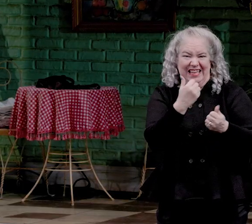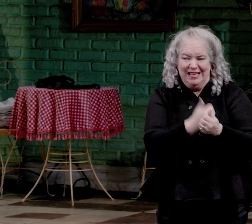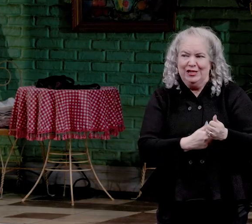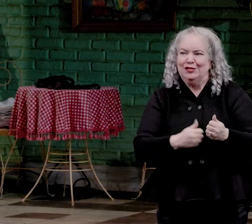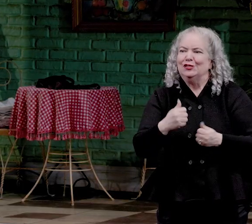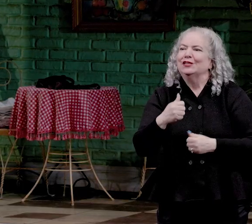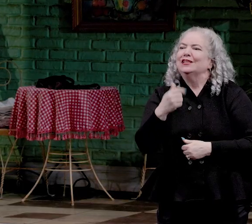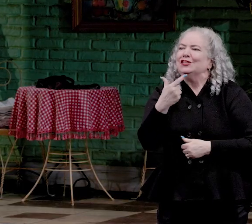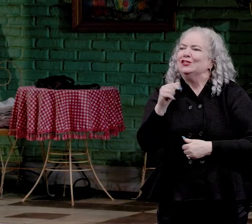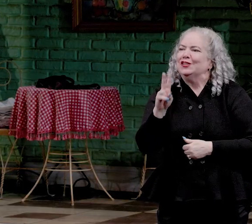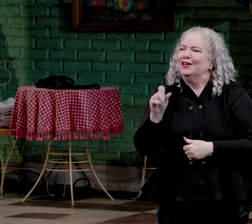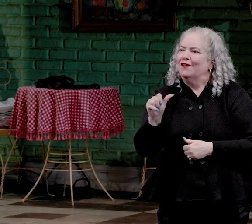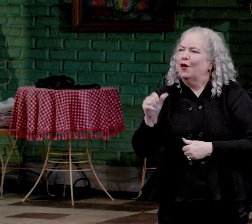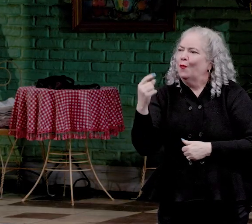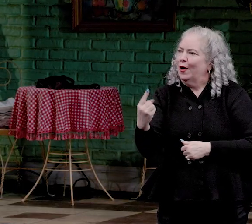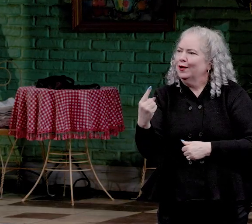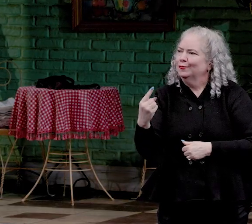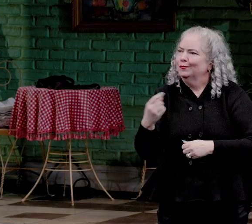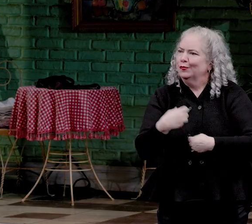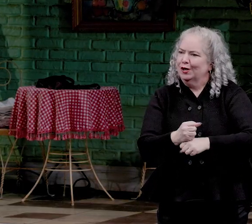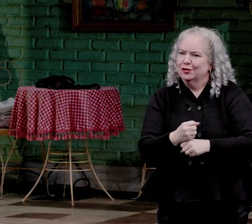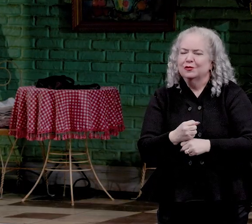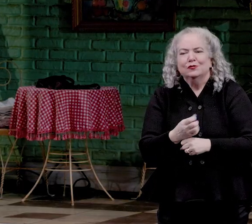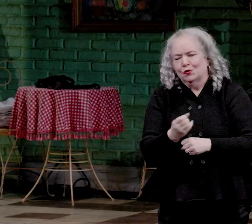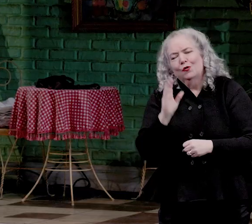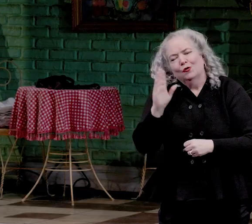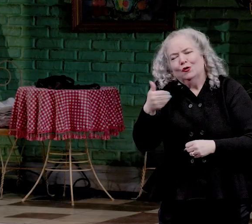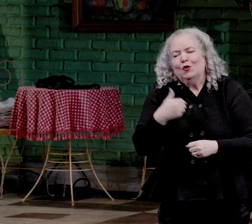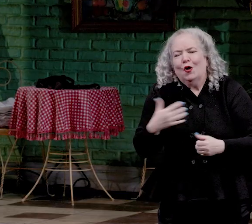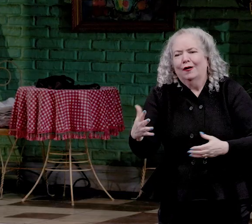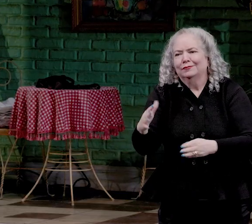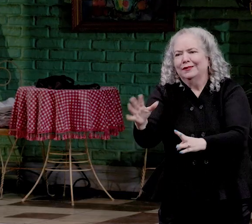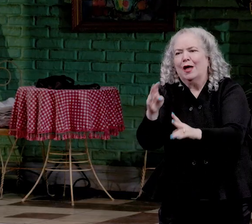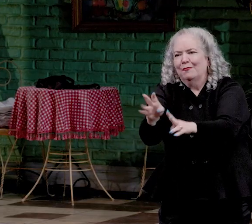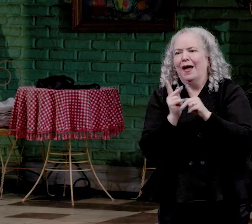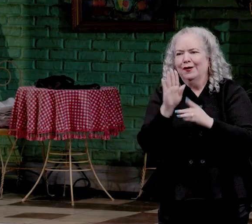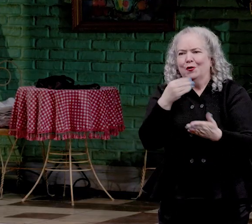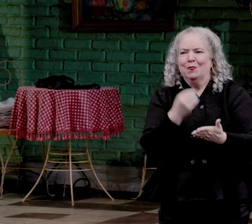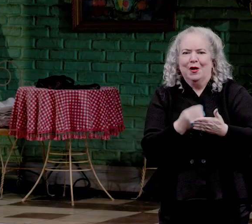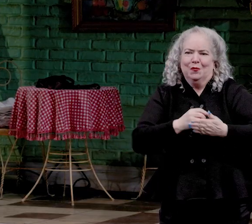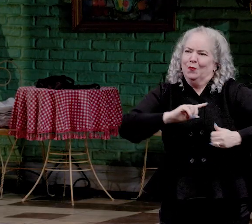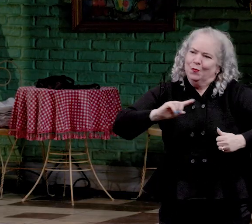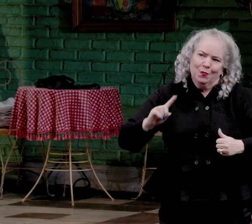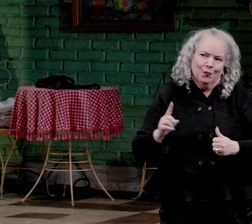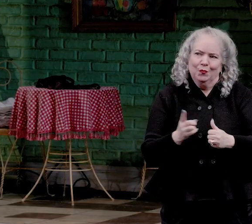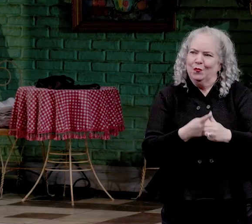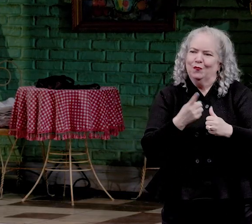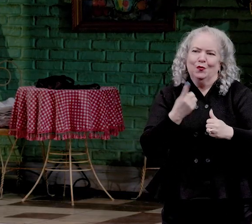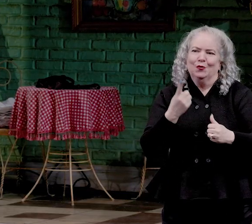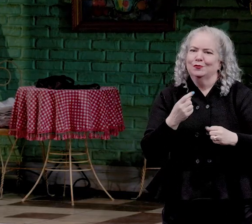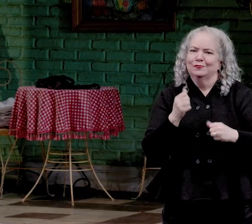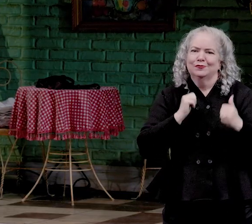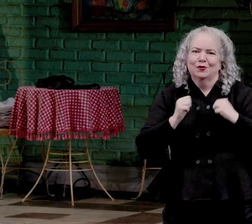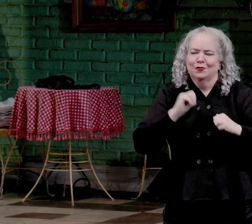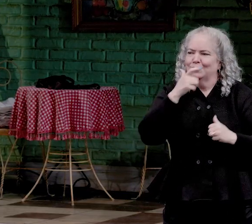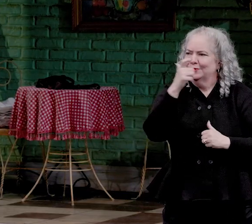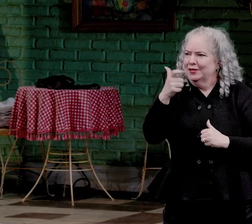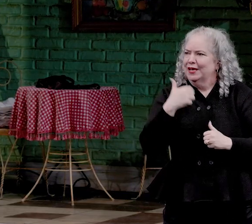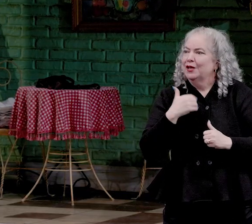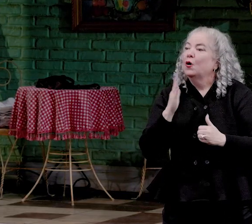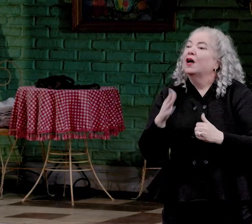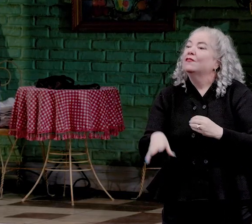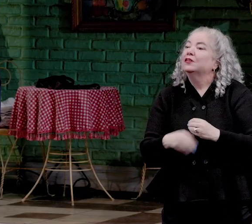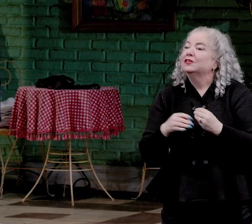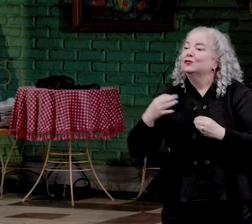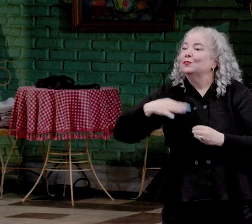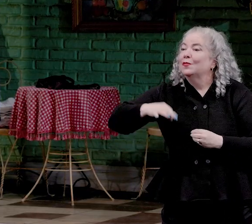the membership fee is completely recouped with the first production. More information about Next Gen Geva and additional benefits and